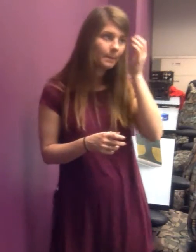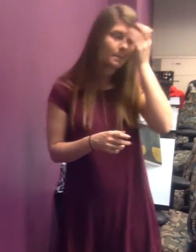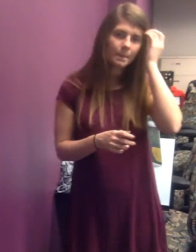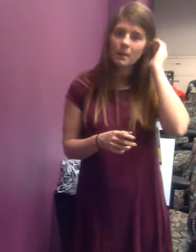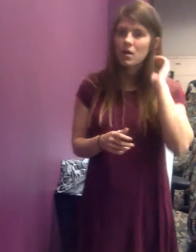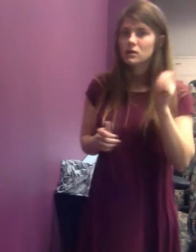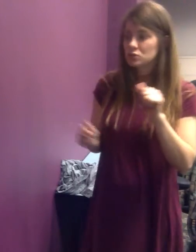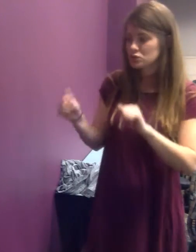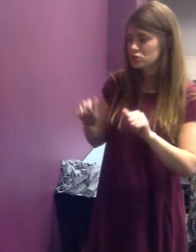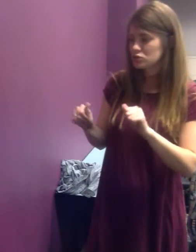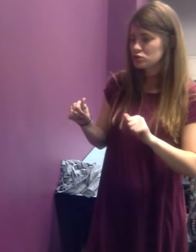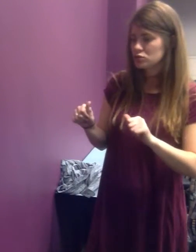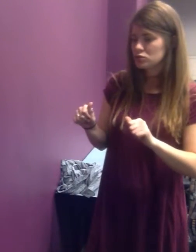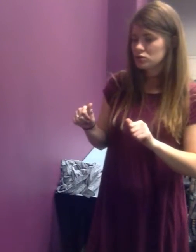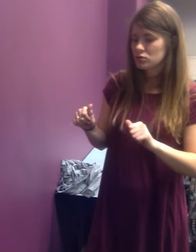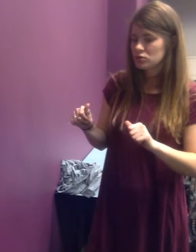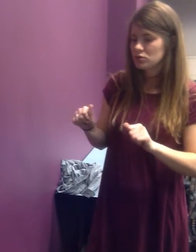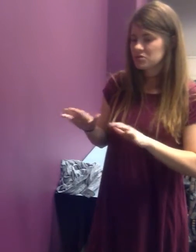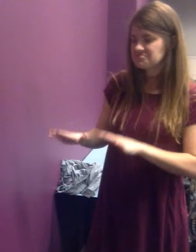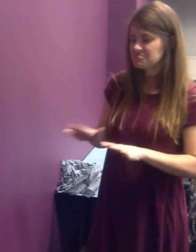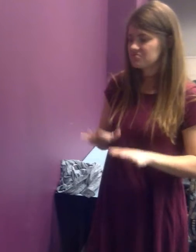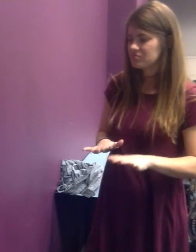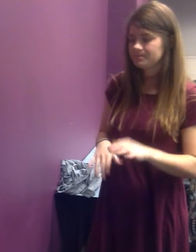has been only a passing reference in a close election campaign.